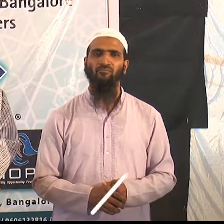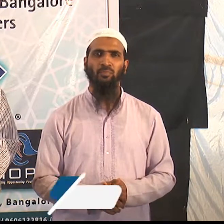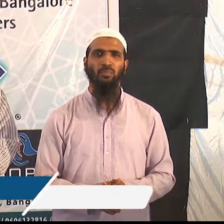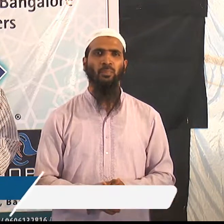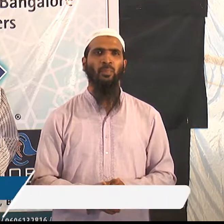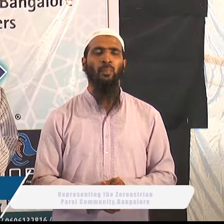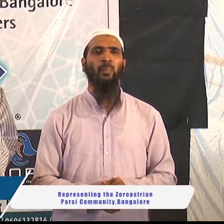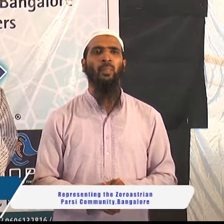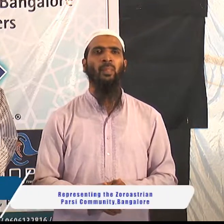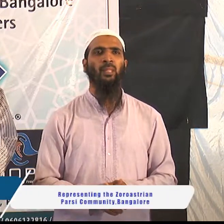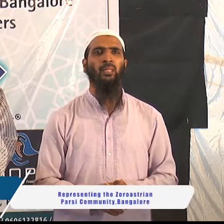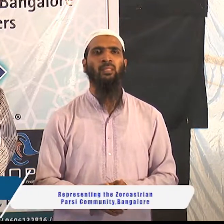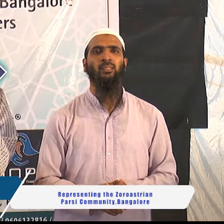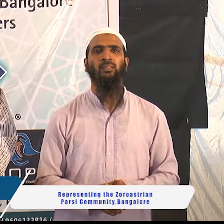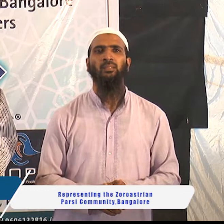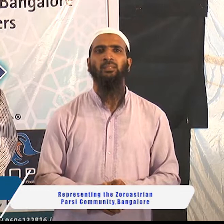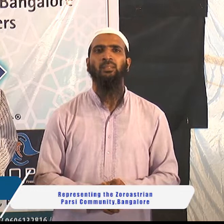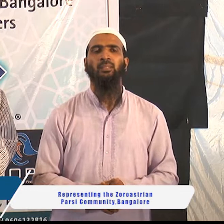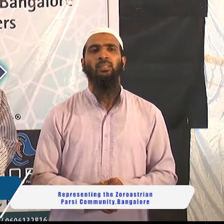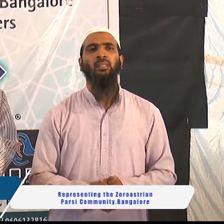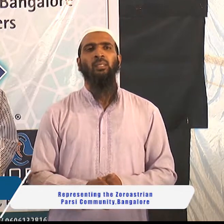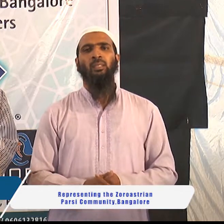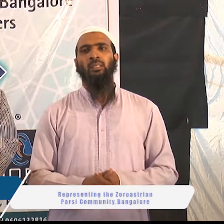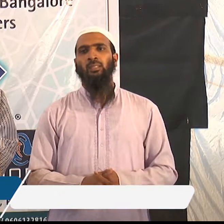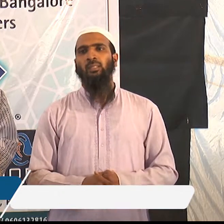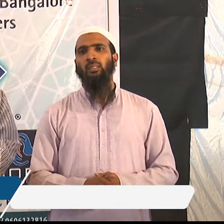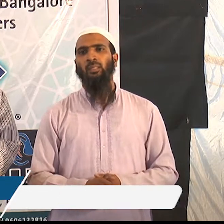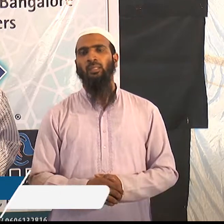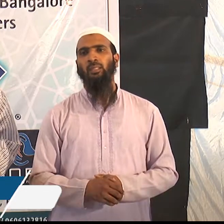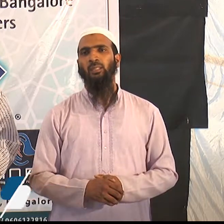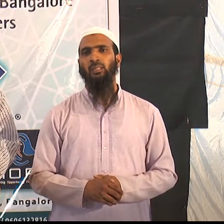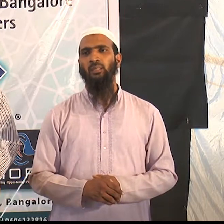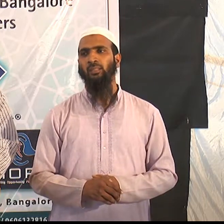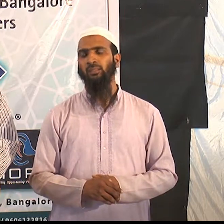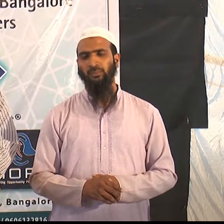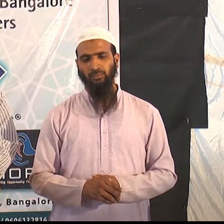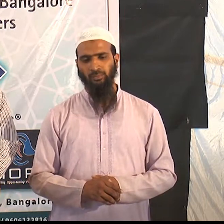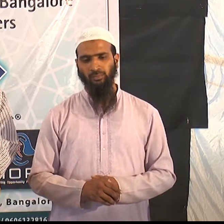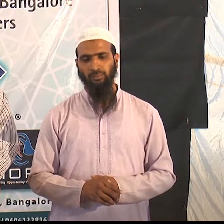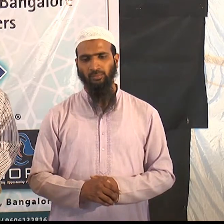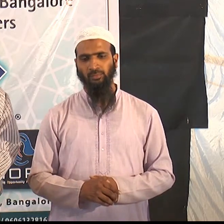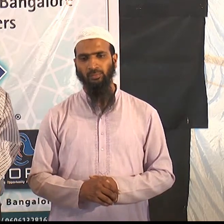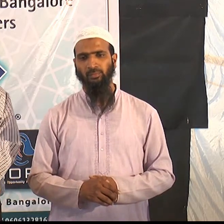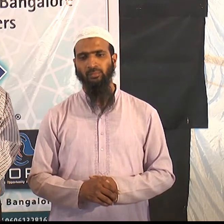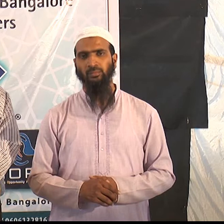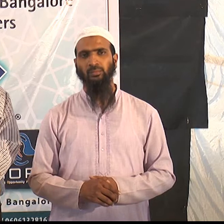mythical Pandora's box. When the Pandora's box was opened, all evil came out of